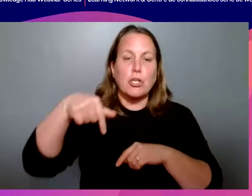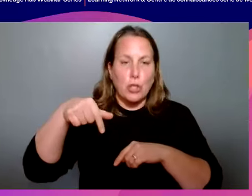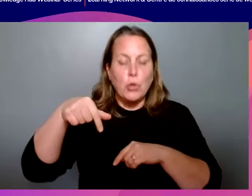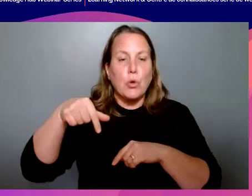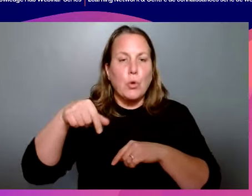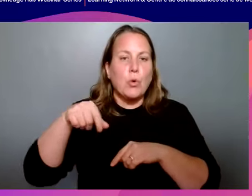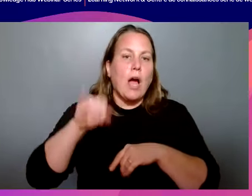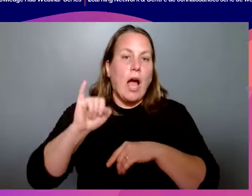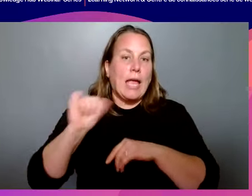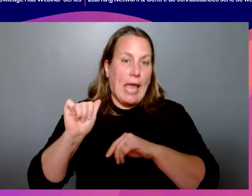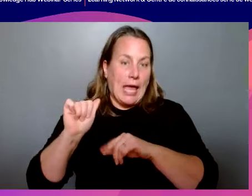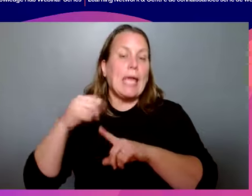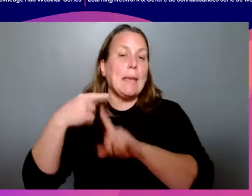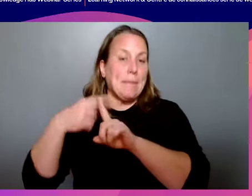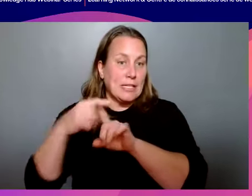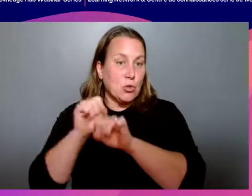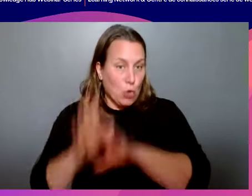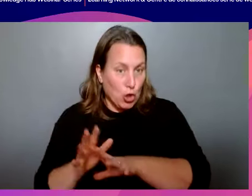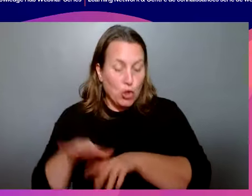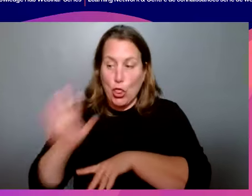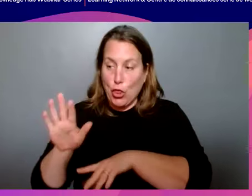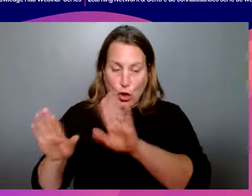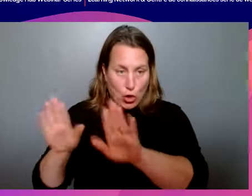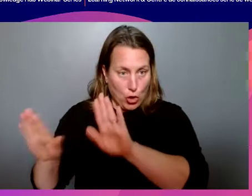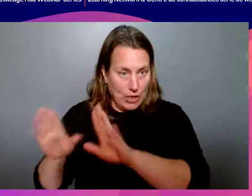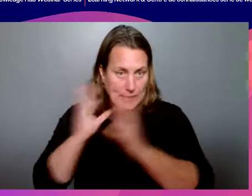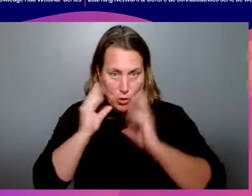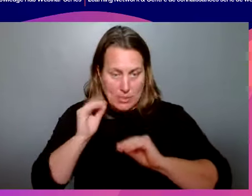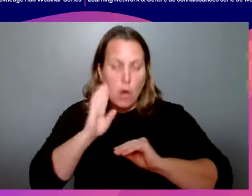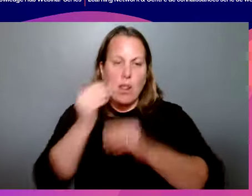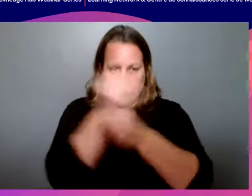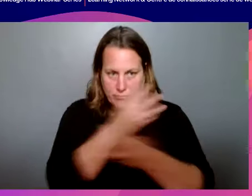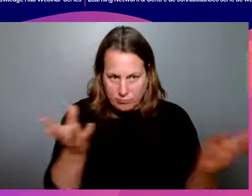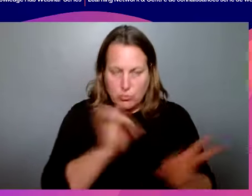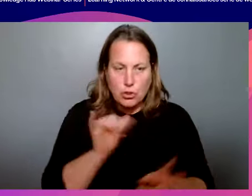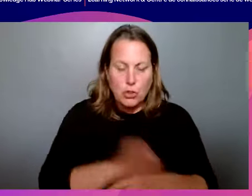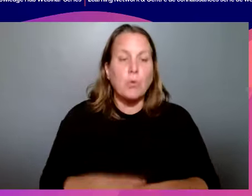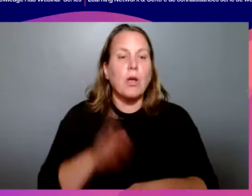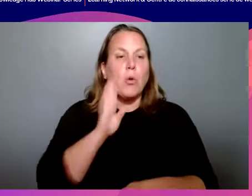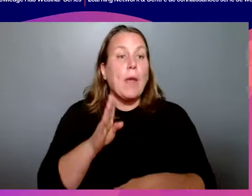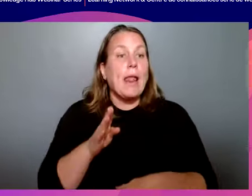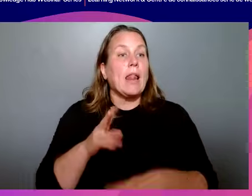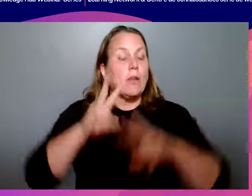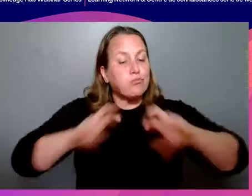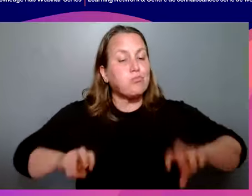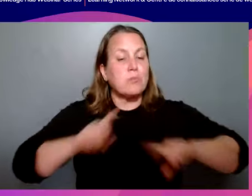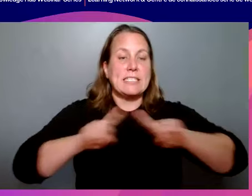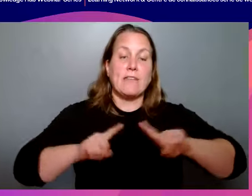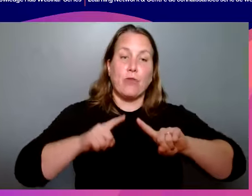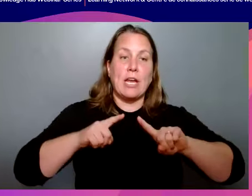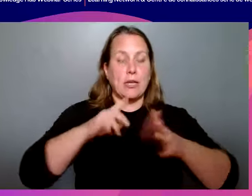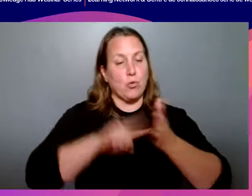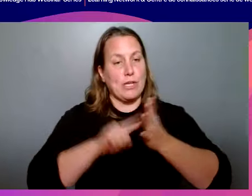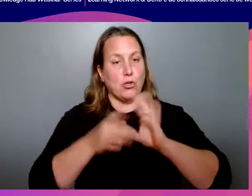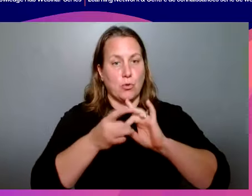LGBTQIA plus workers and discuss their impact. We will explore research findings on 2S